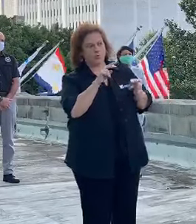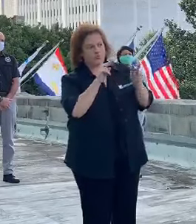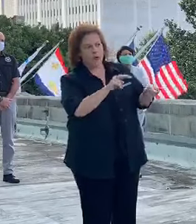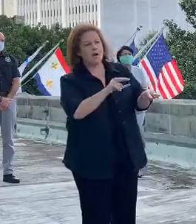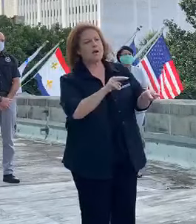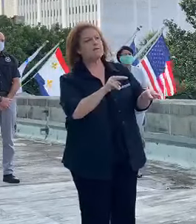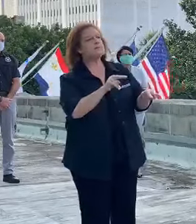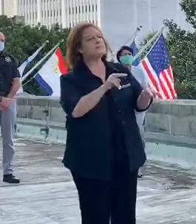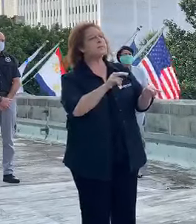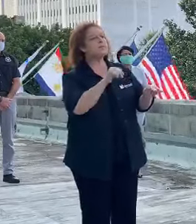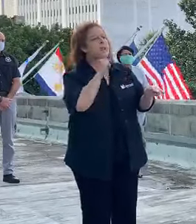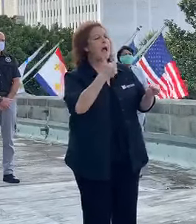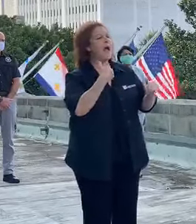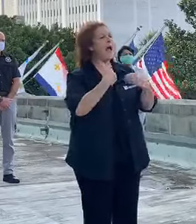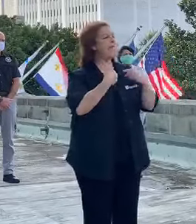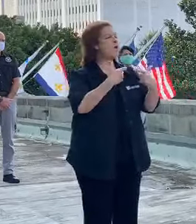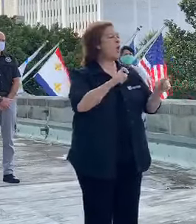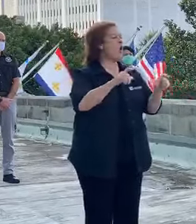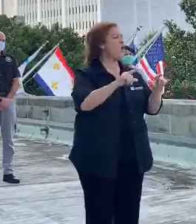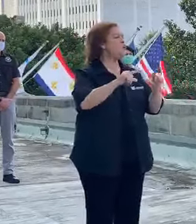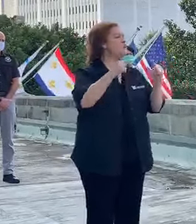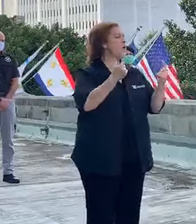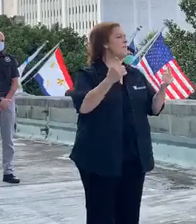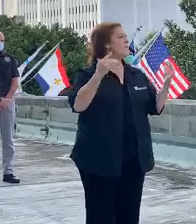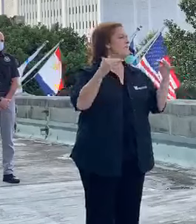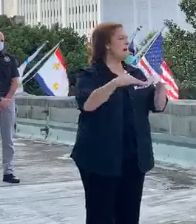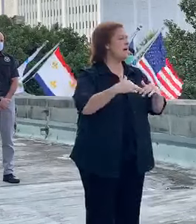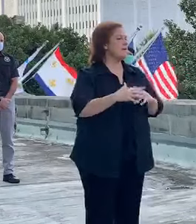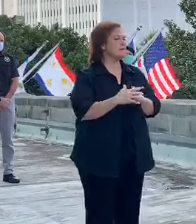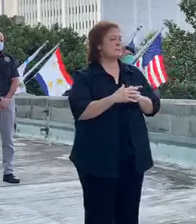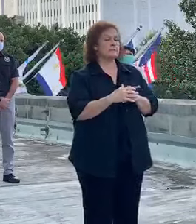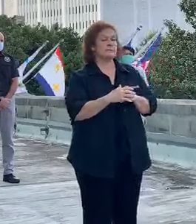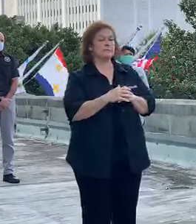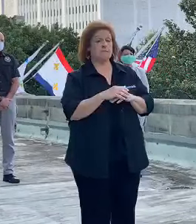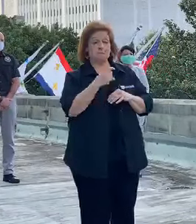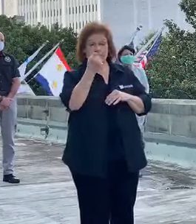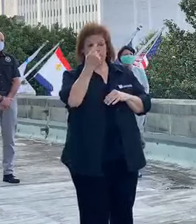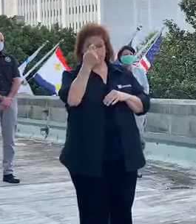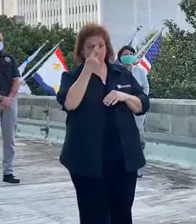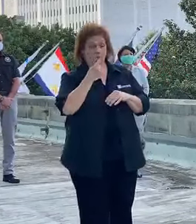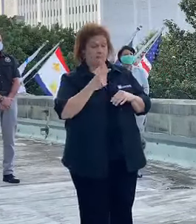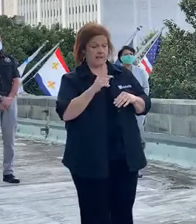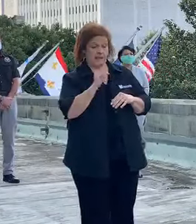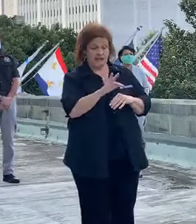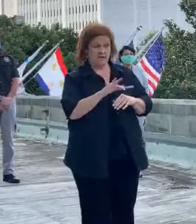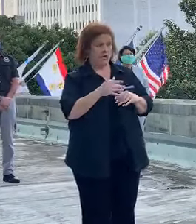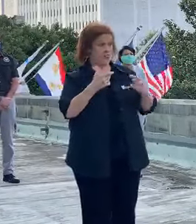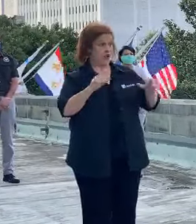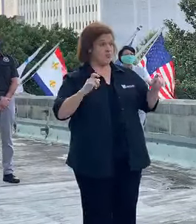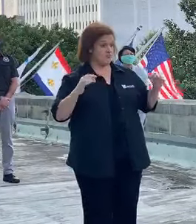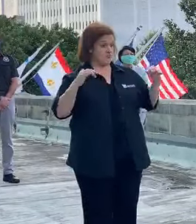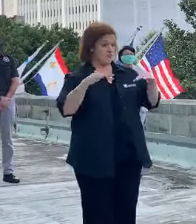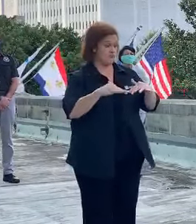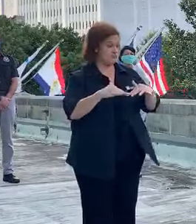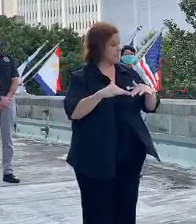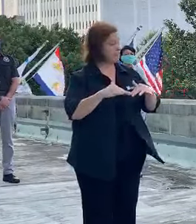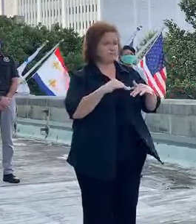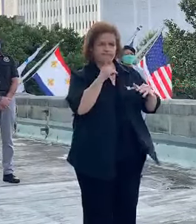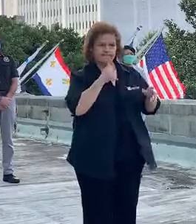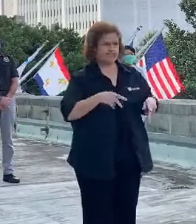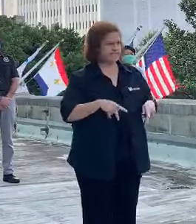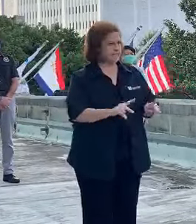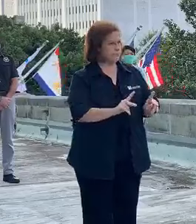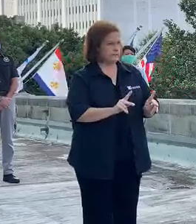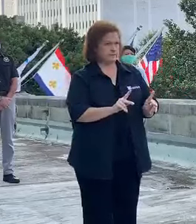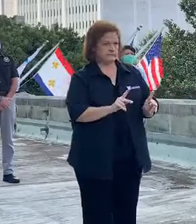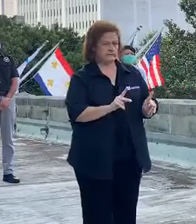gatherings. However, the ban on gatherings larger than the household size remains in effect. That means